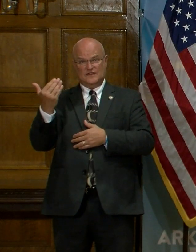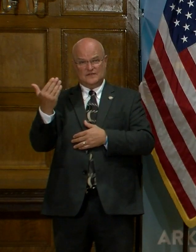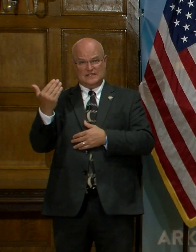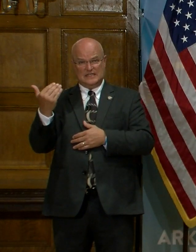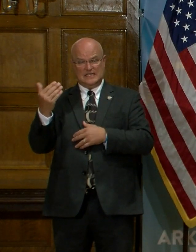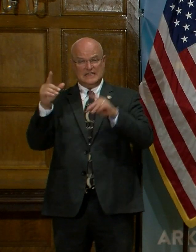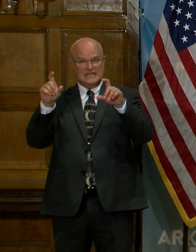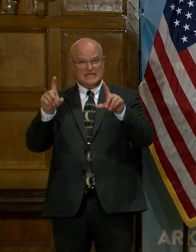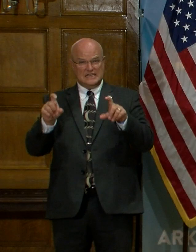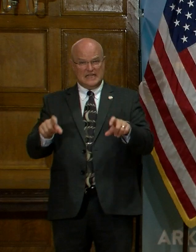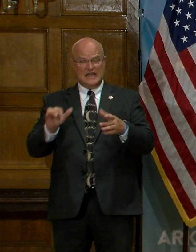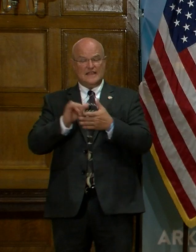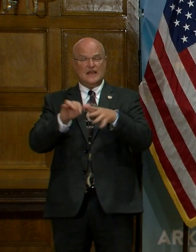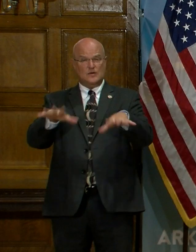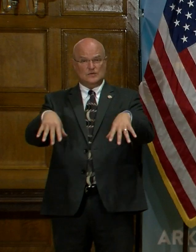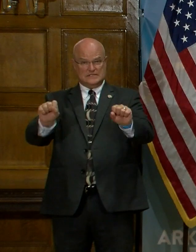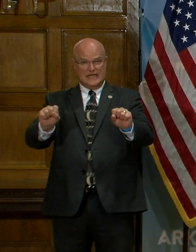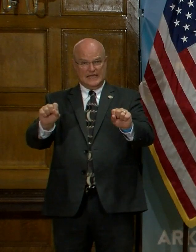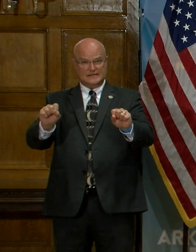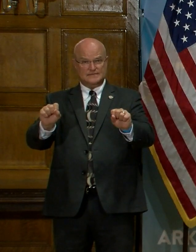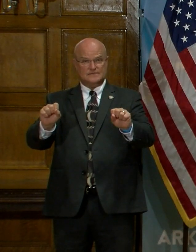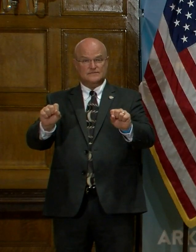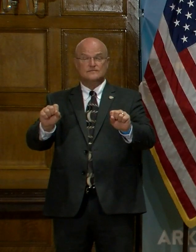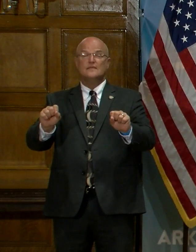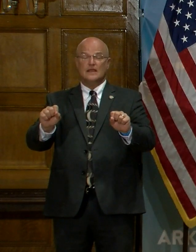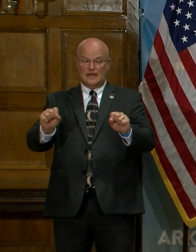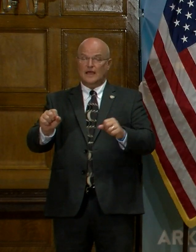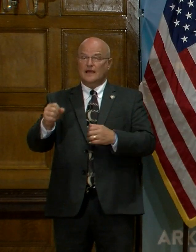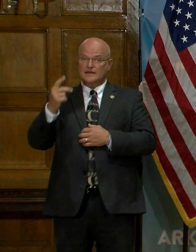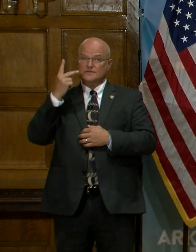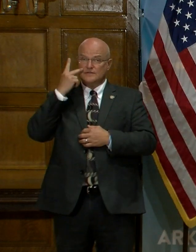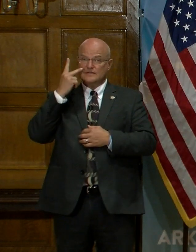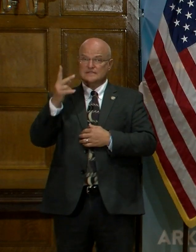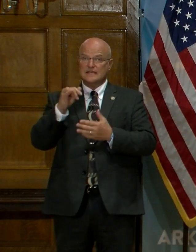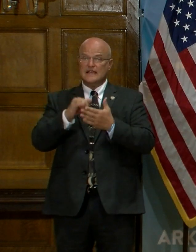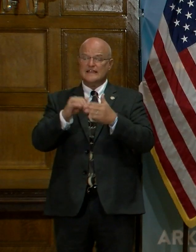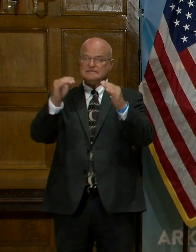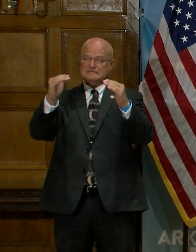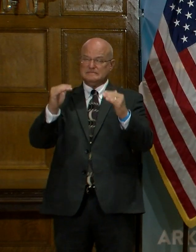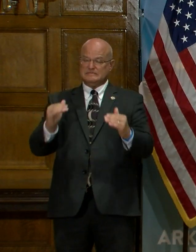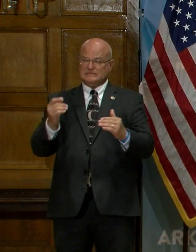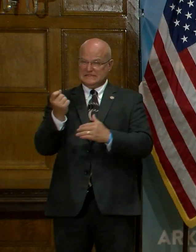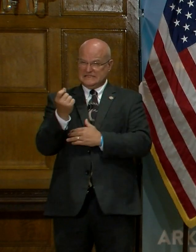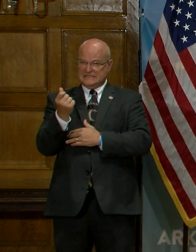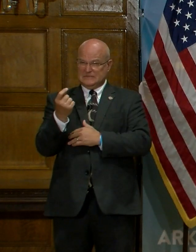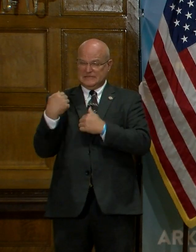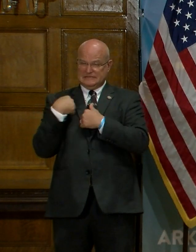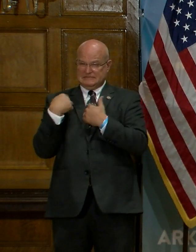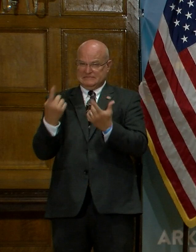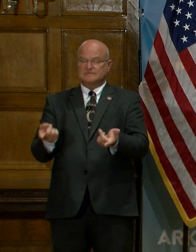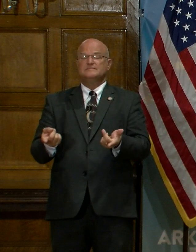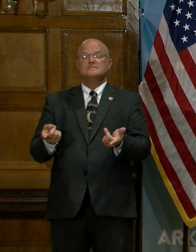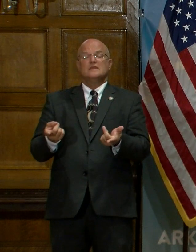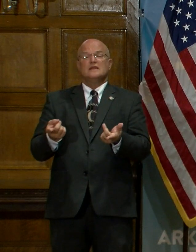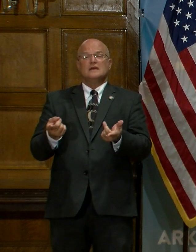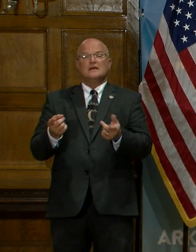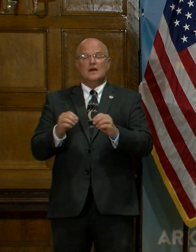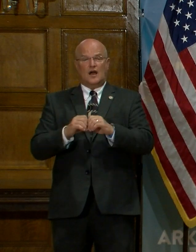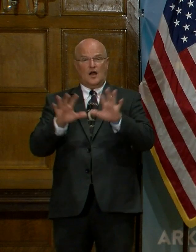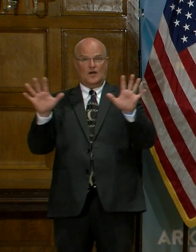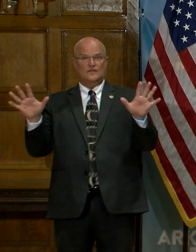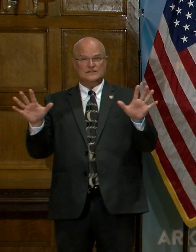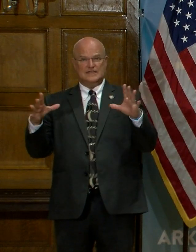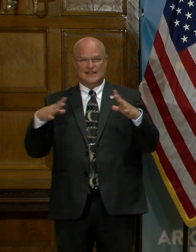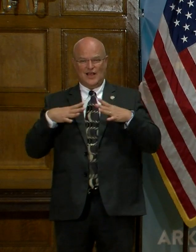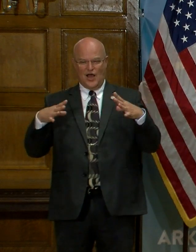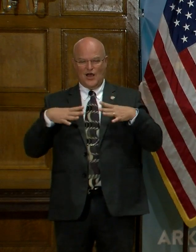3,615 tests that were taken, and as you can see, that's down a little bit from what we've been doing.